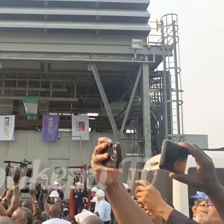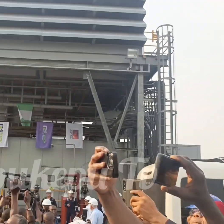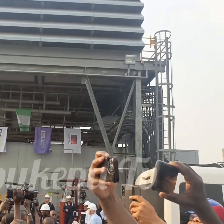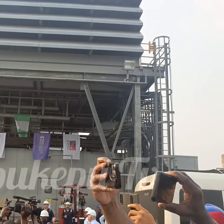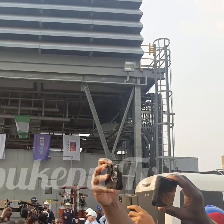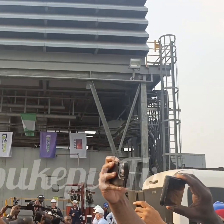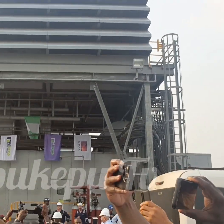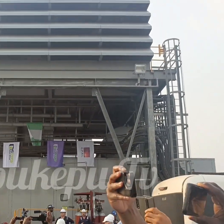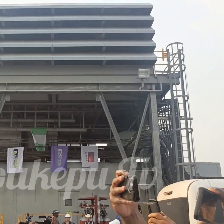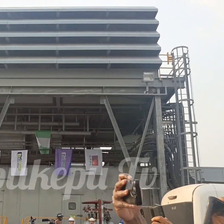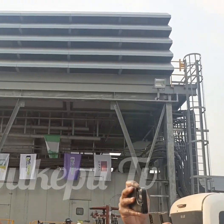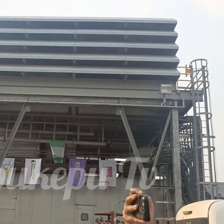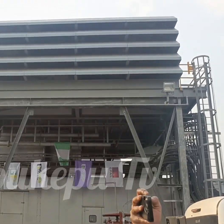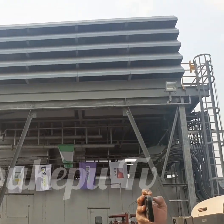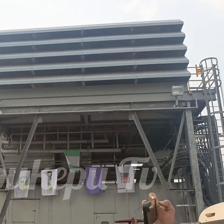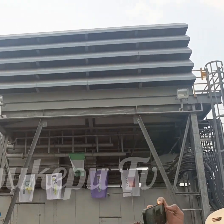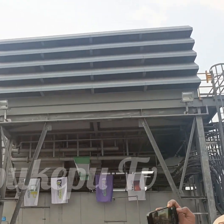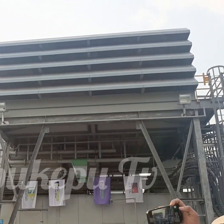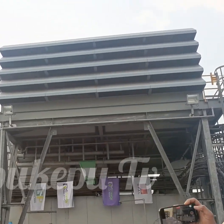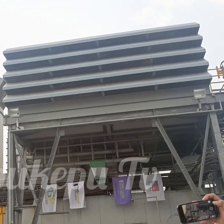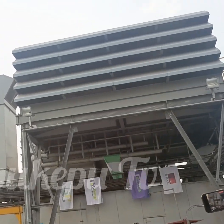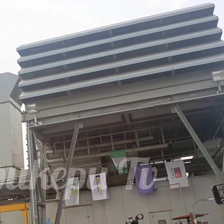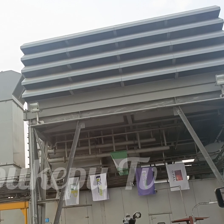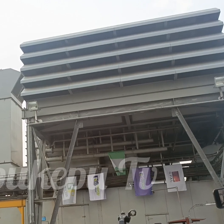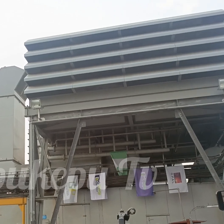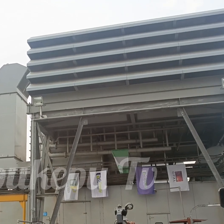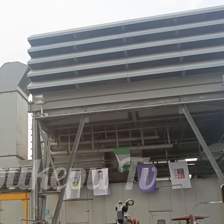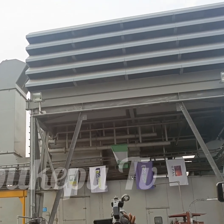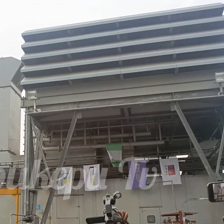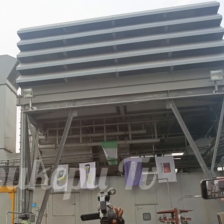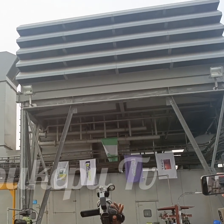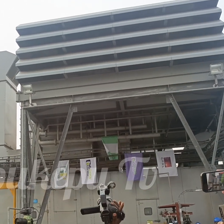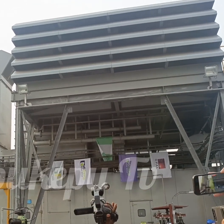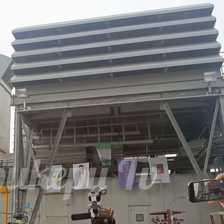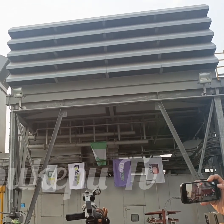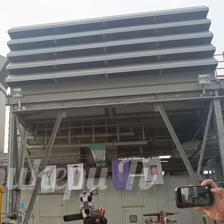Where are our investors? What are you waiting for?